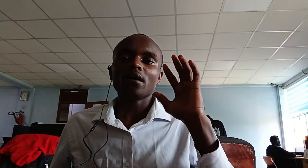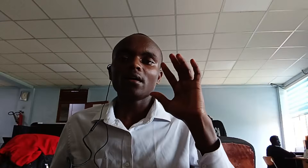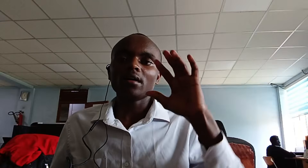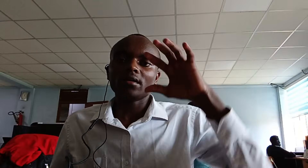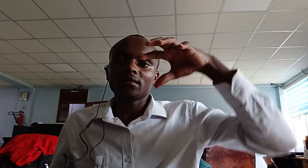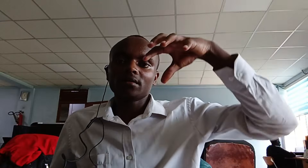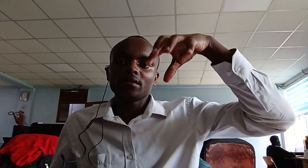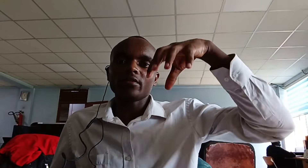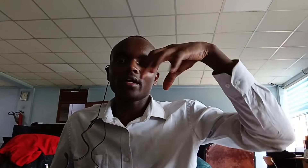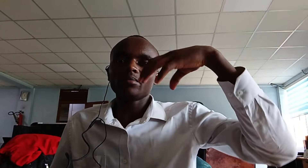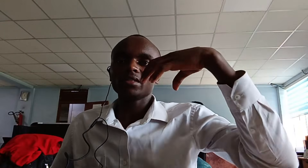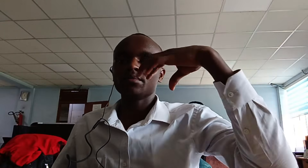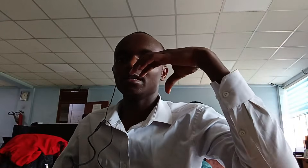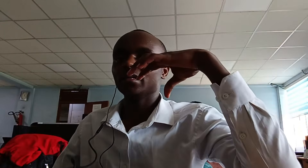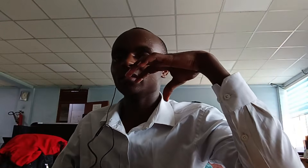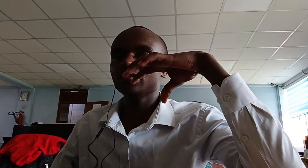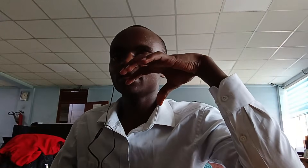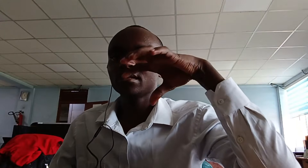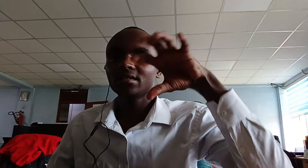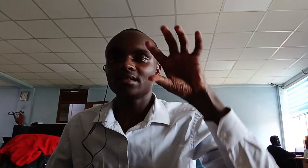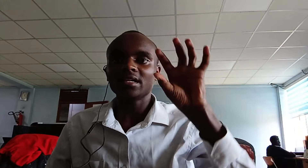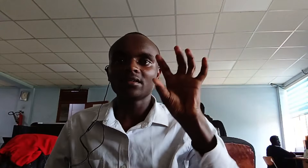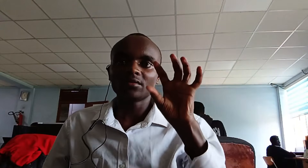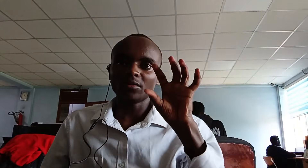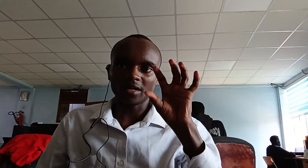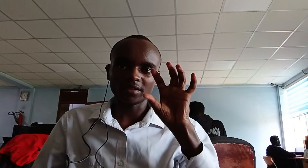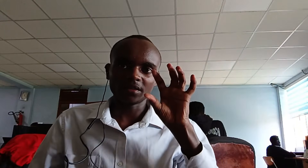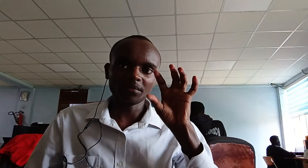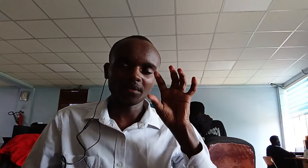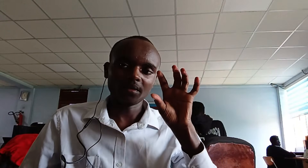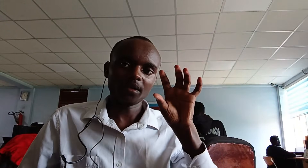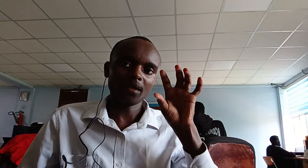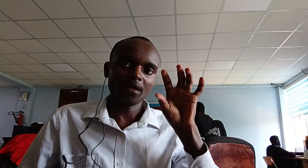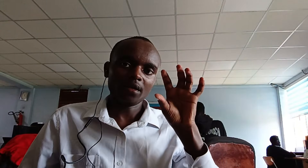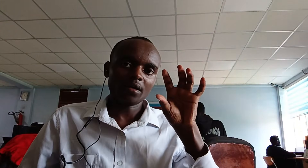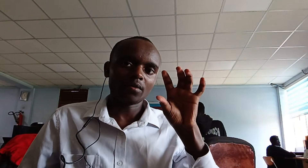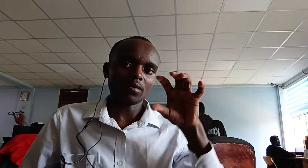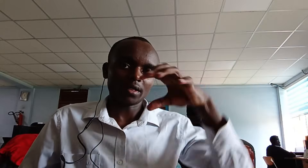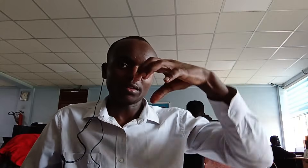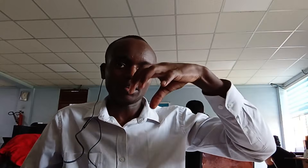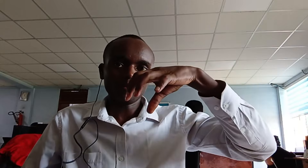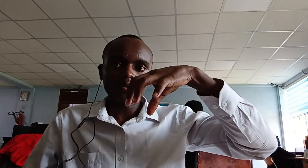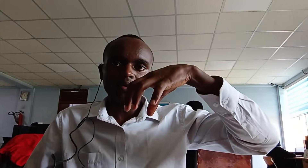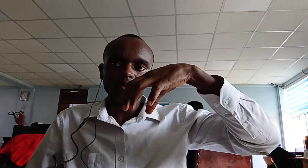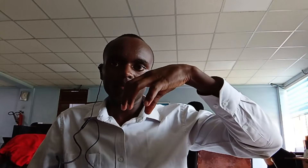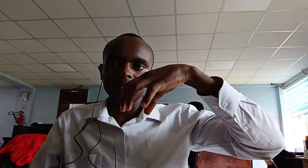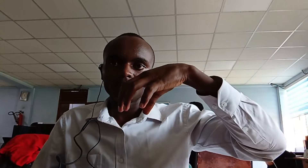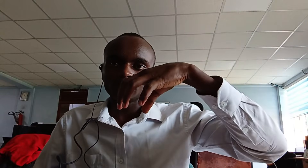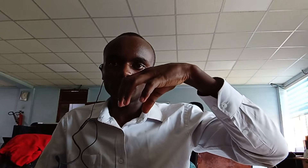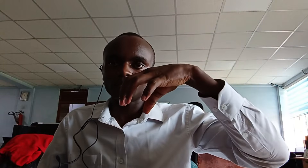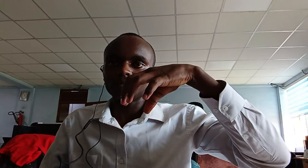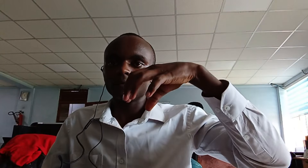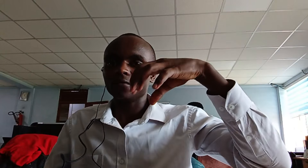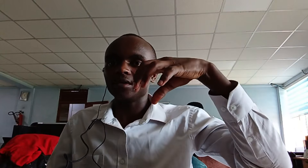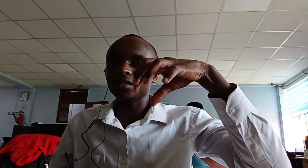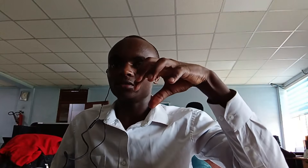Uh-huh. Your hand must be like this. It's like claw hand shape. Claw hand shape. Your shape of the hand should be